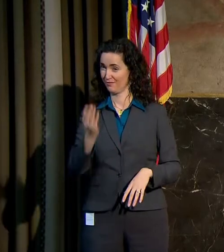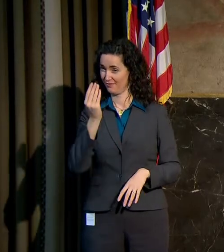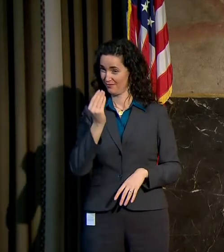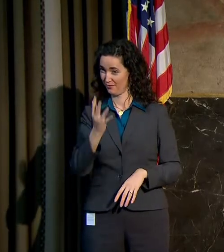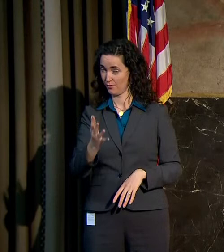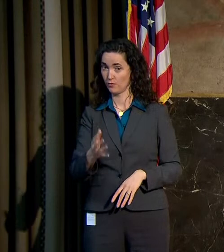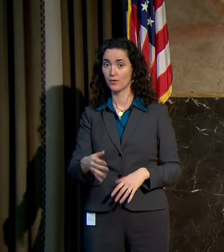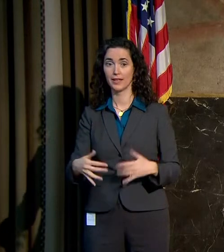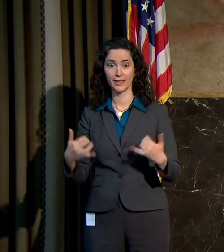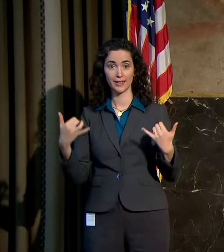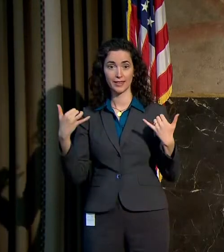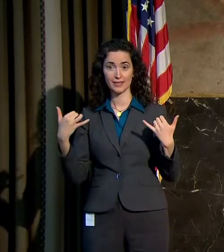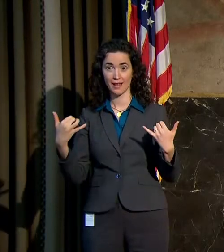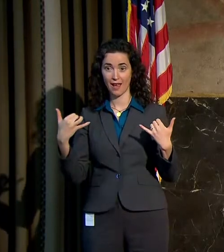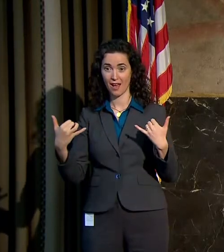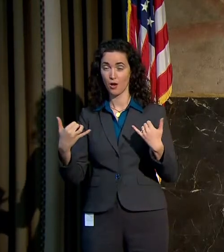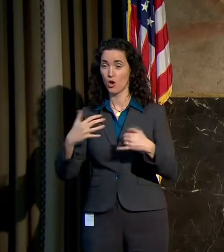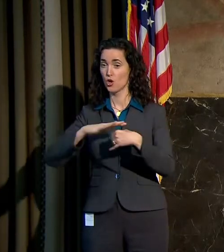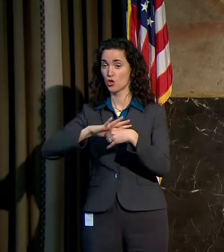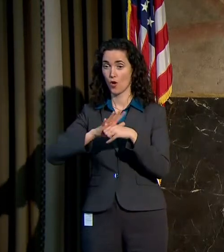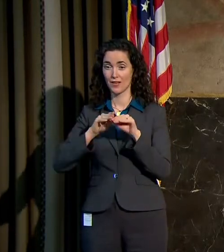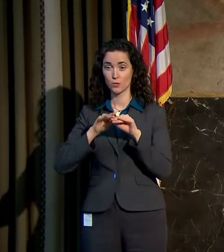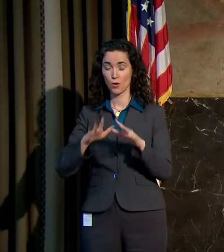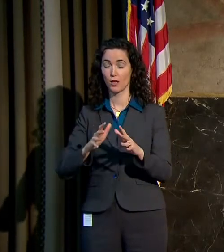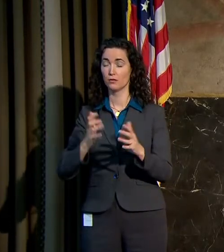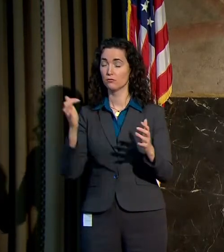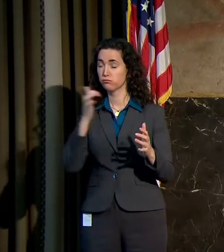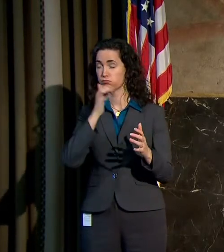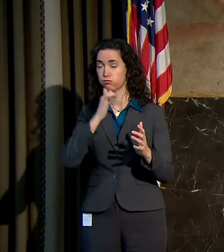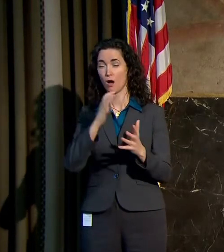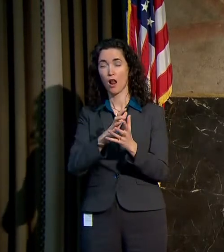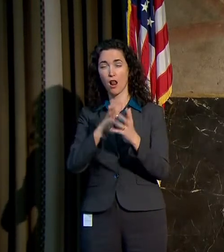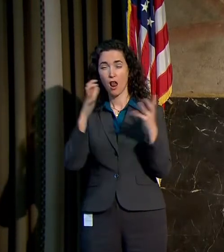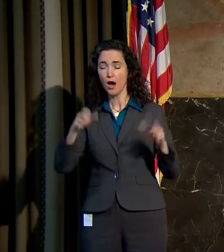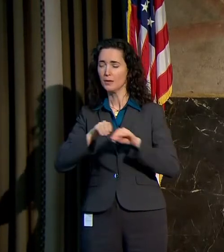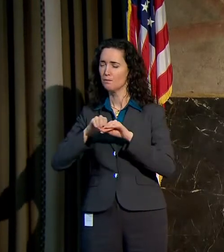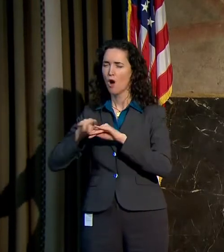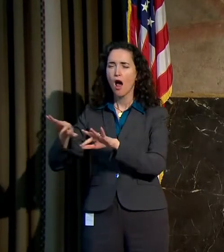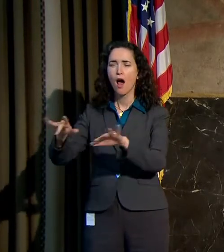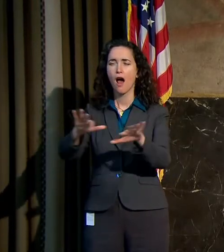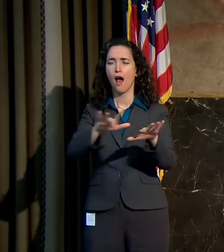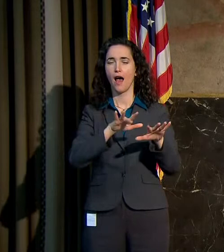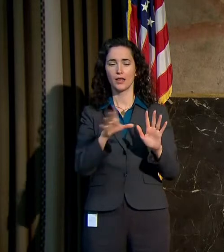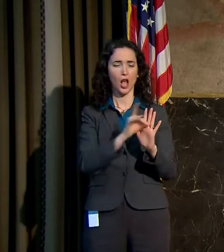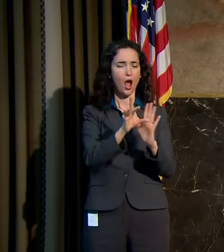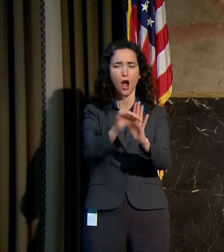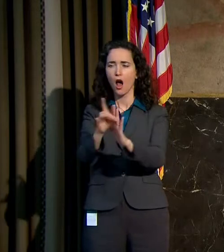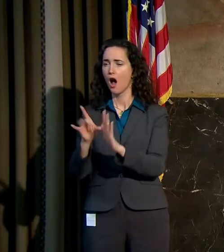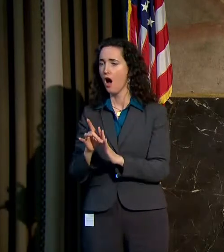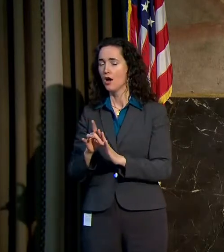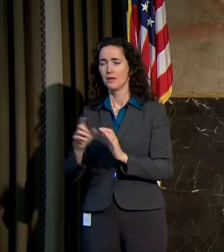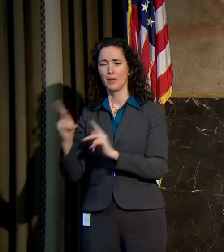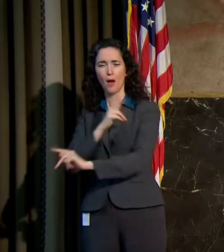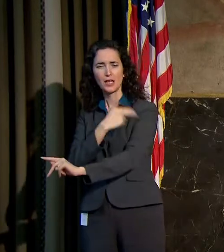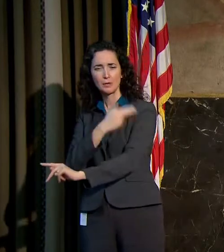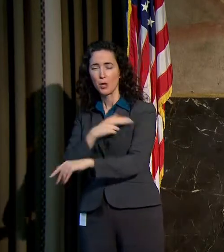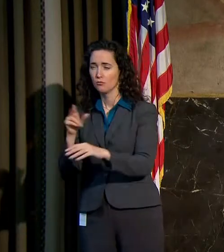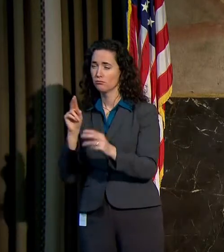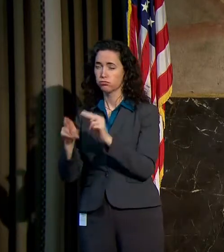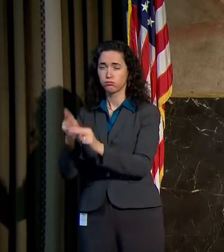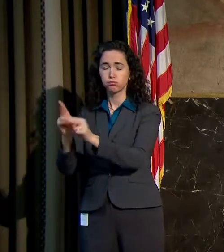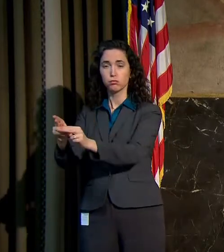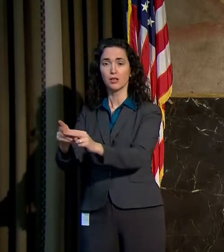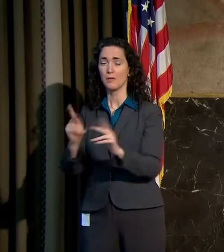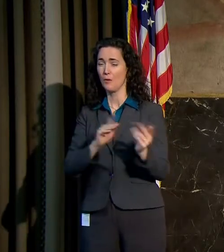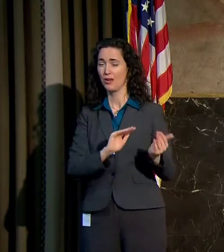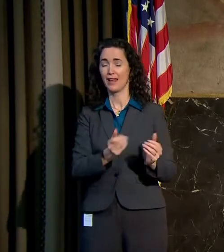there is a tremendous amount of COVID in terms of cases and transmission and hospitalizations and deaths, as